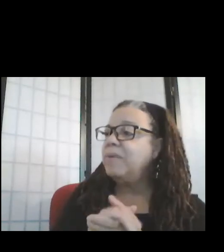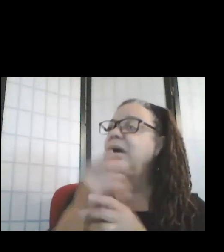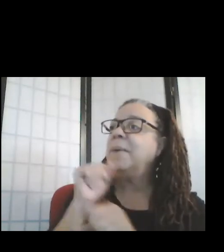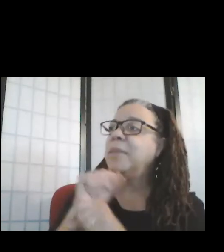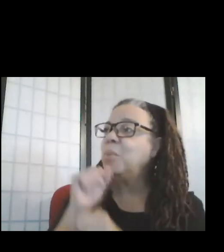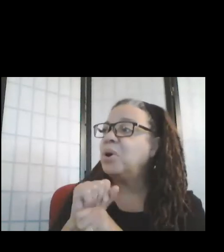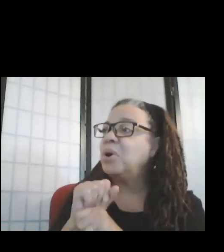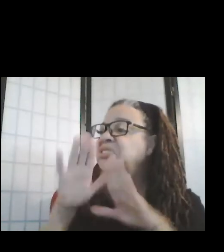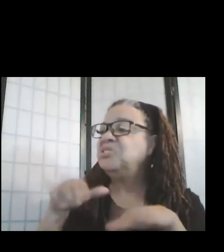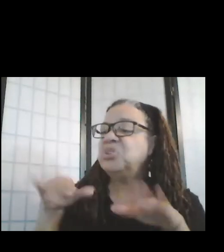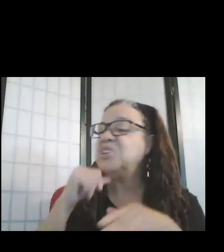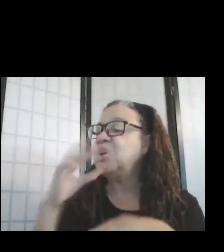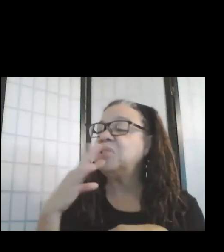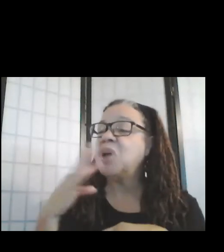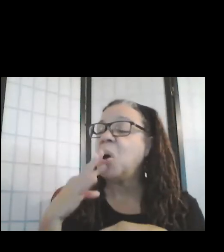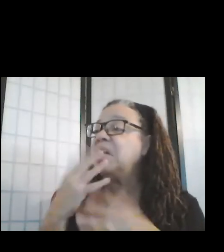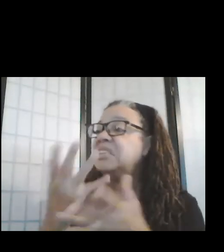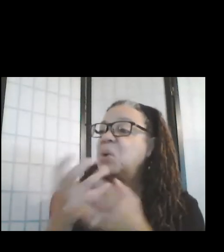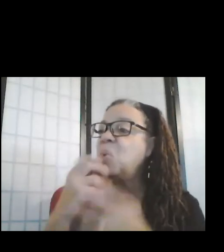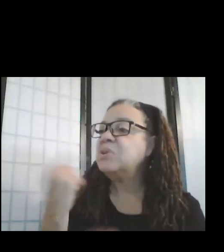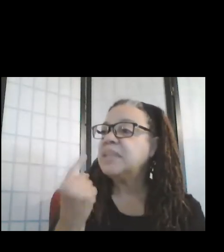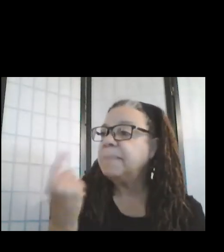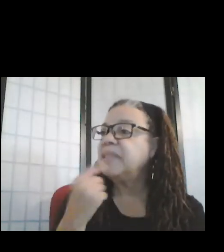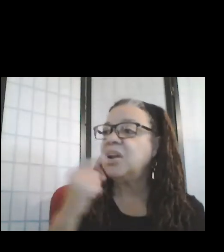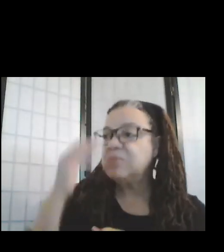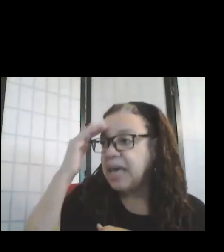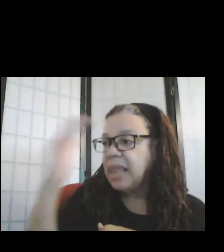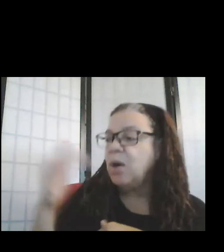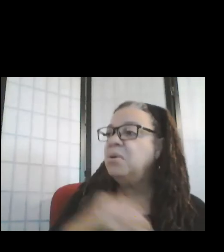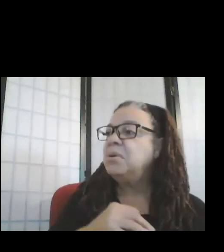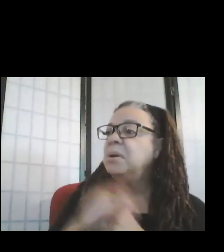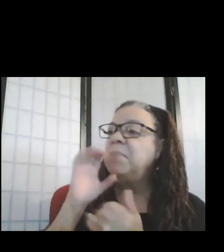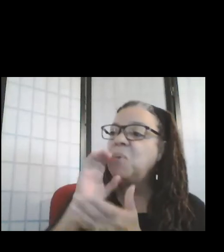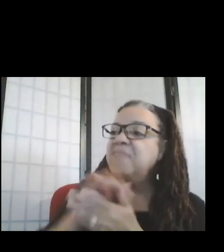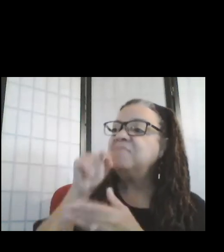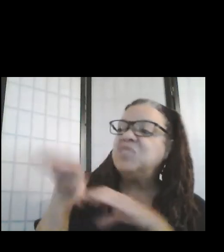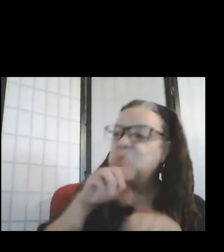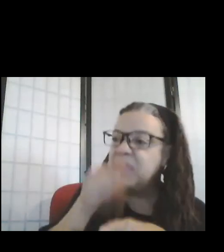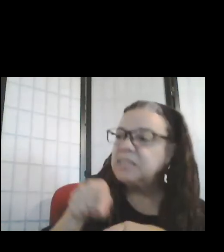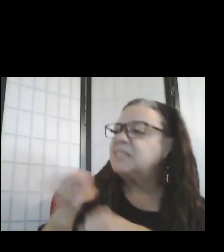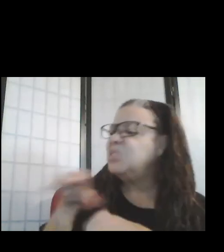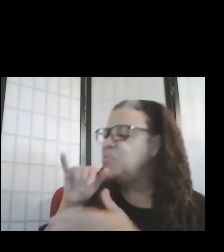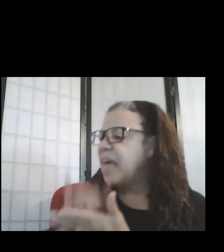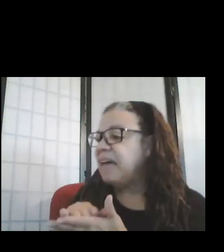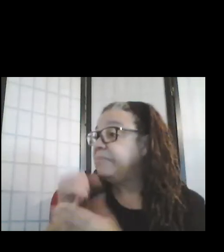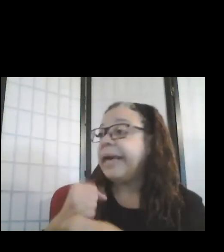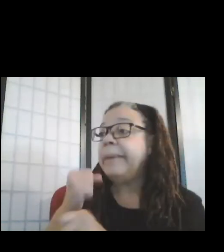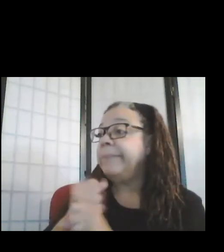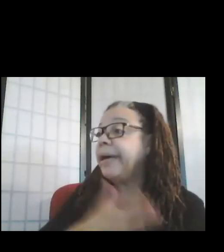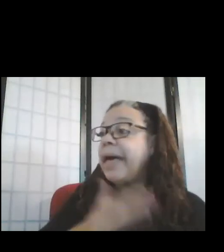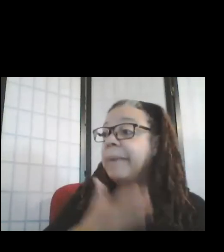barely say hello unless they want something. My wife's on me to do this, do that. I can't please her." "Please